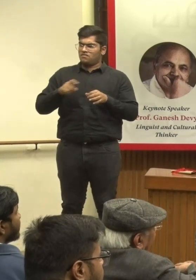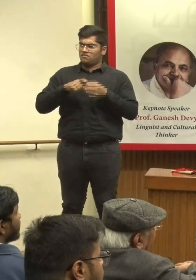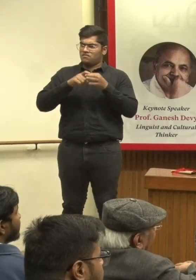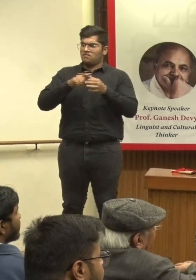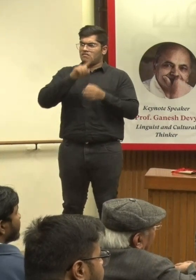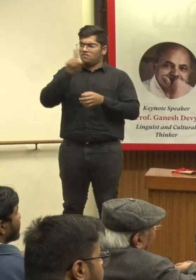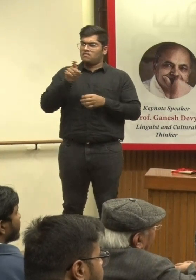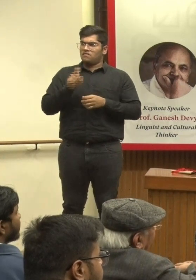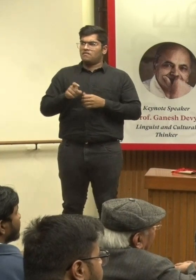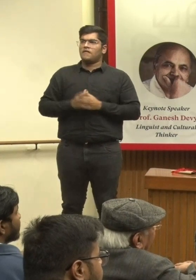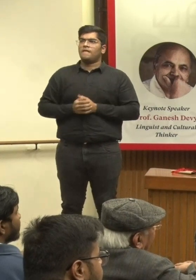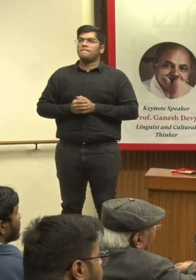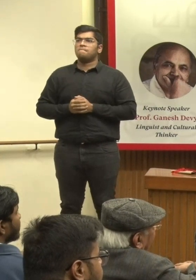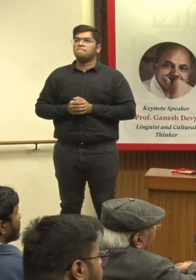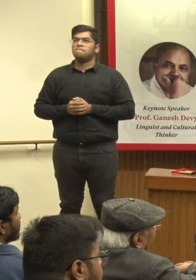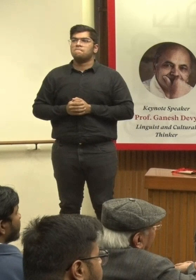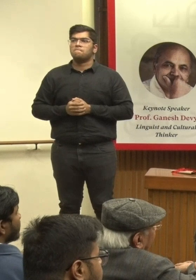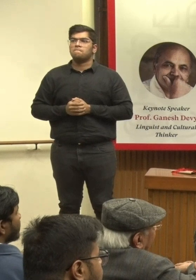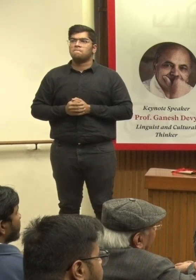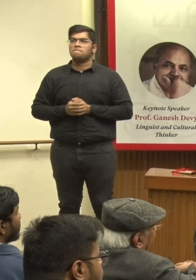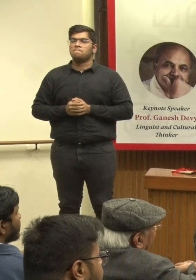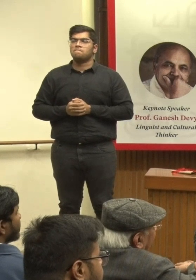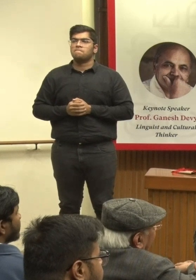by languages.